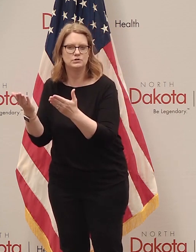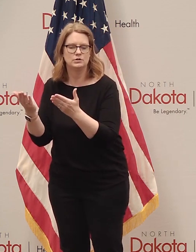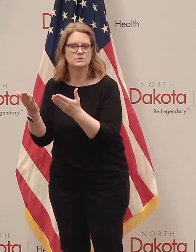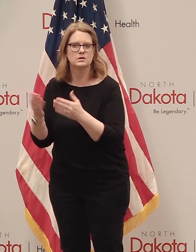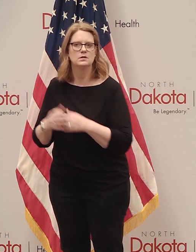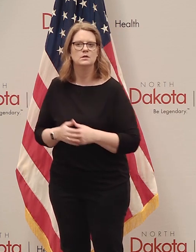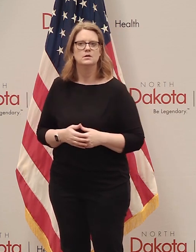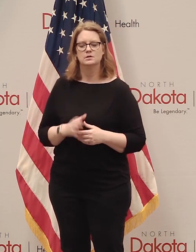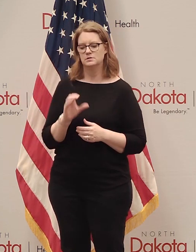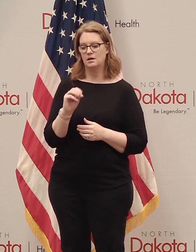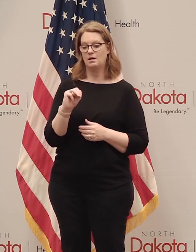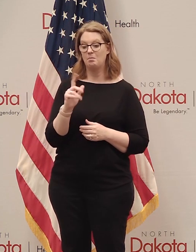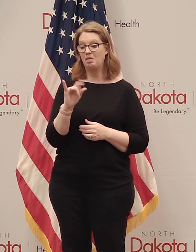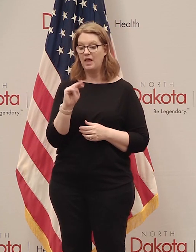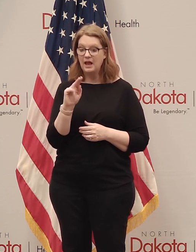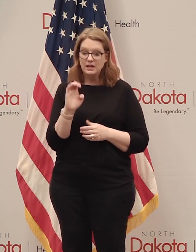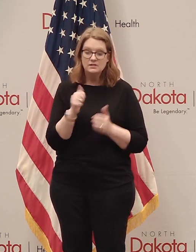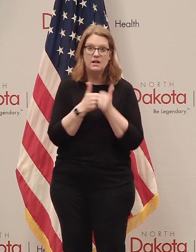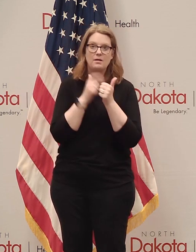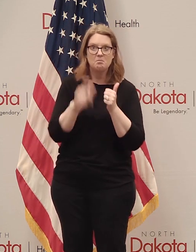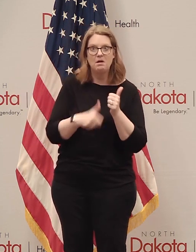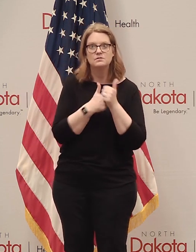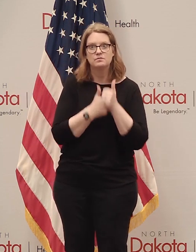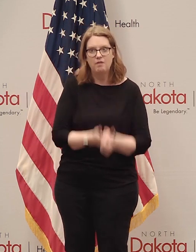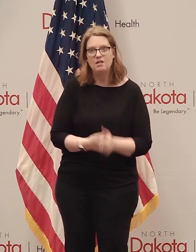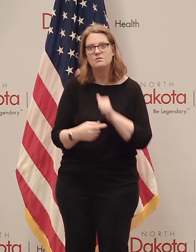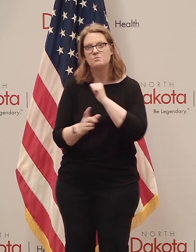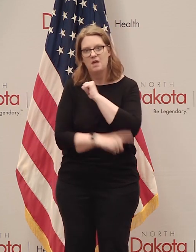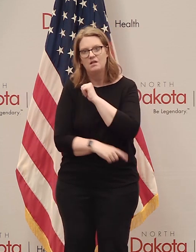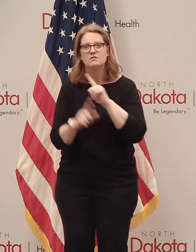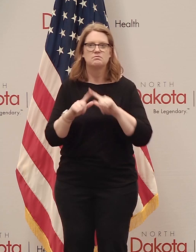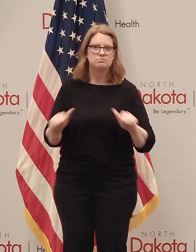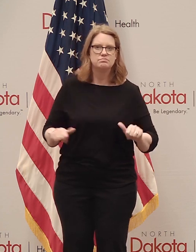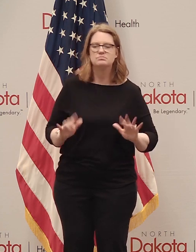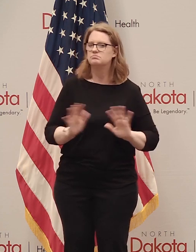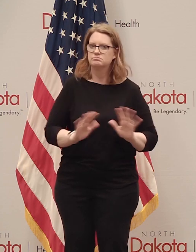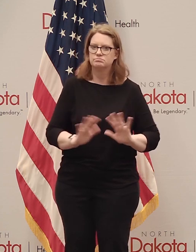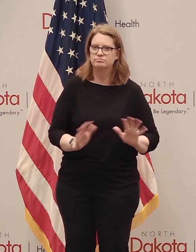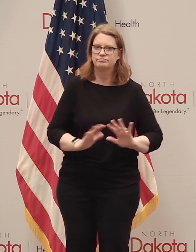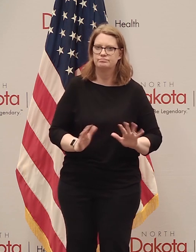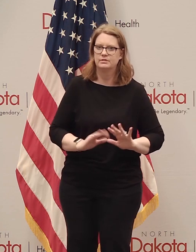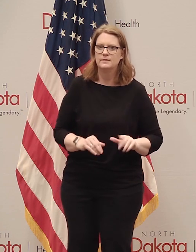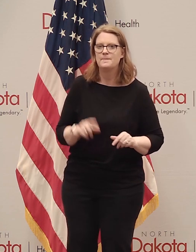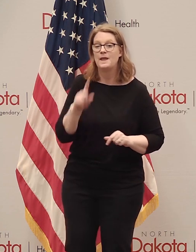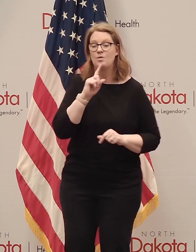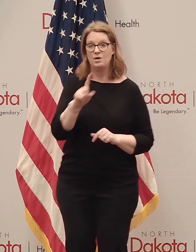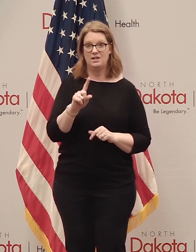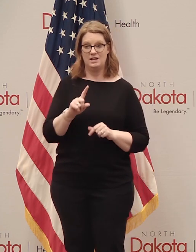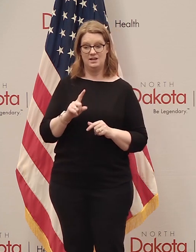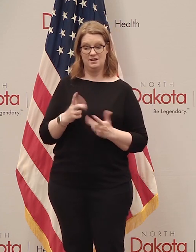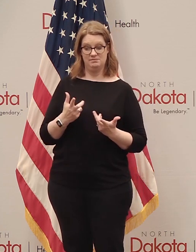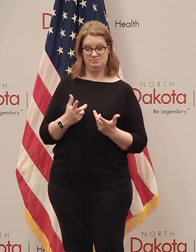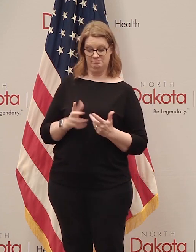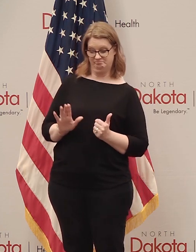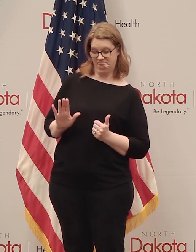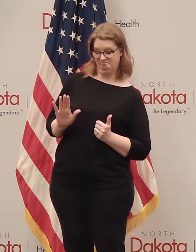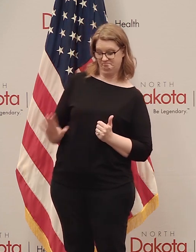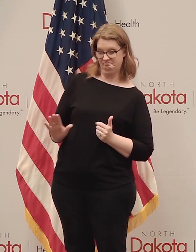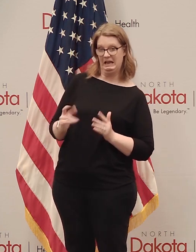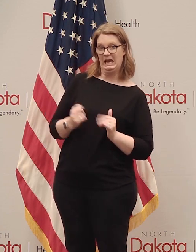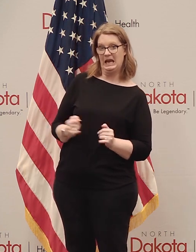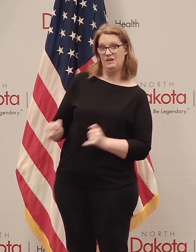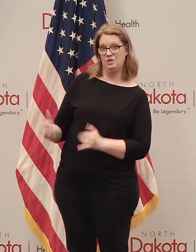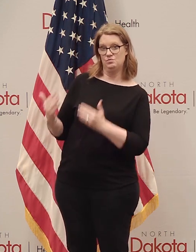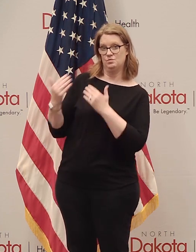to compliance, enforcement, and penalties to put the responsibility where it matters most. It matters on